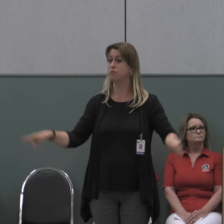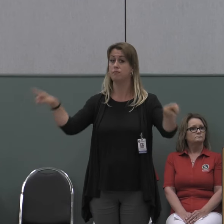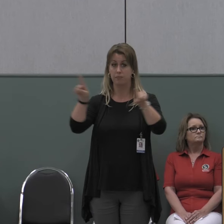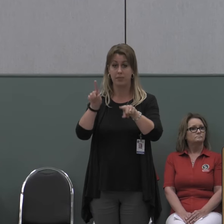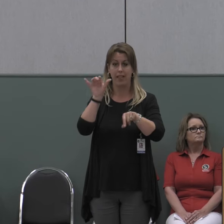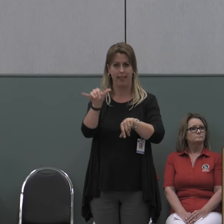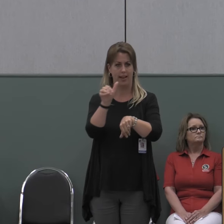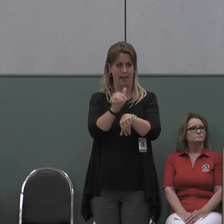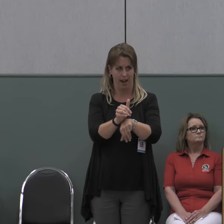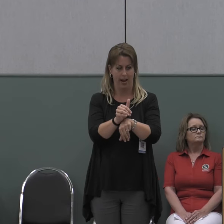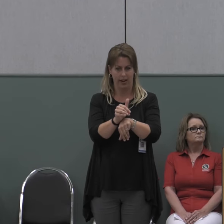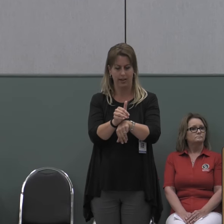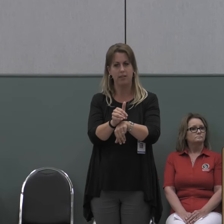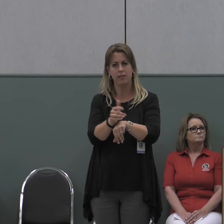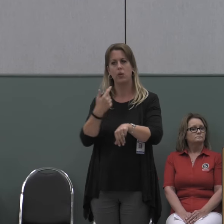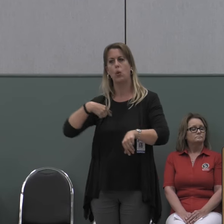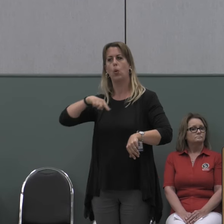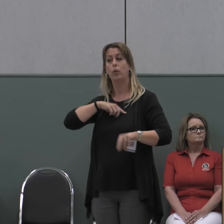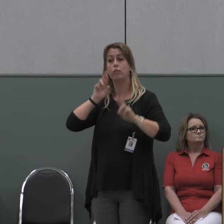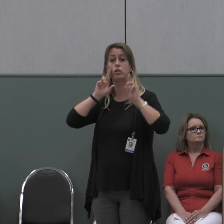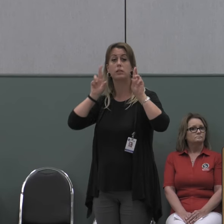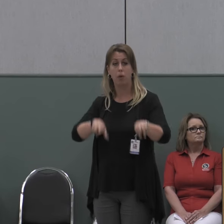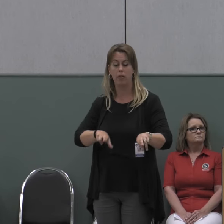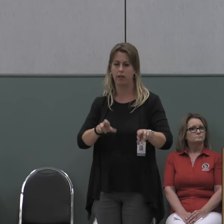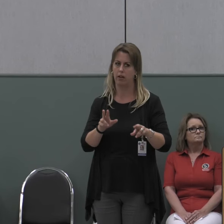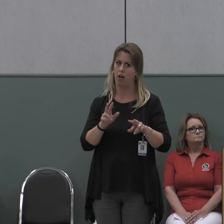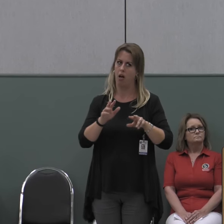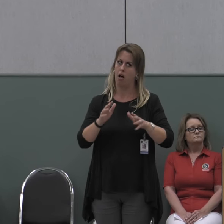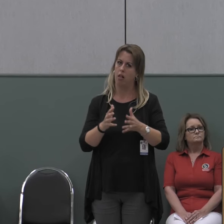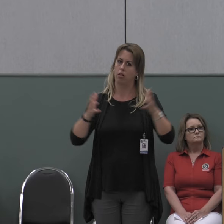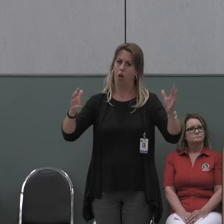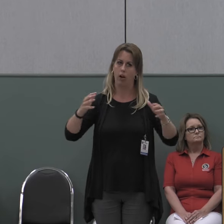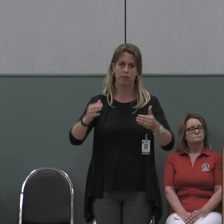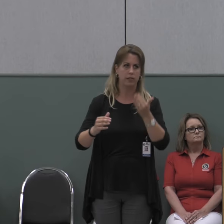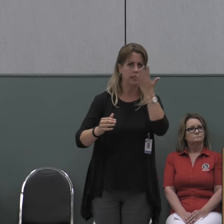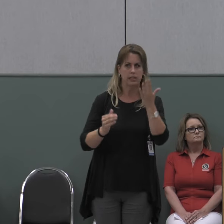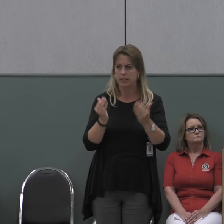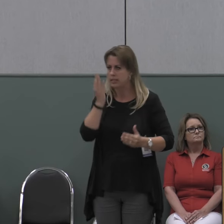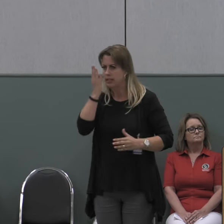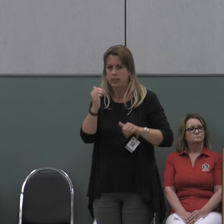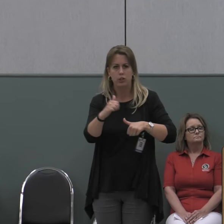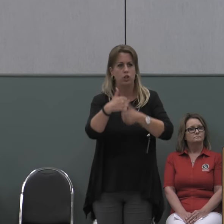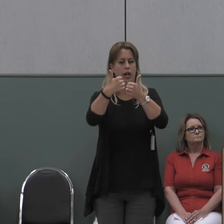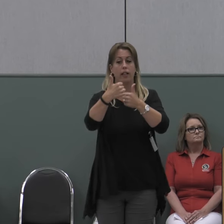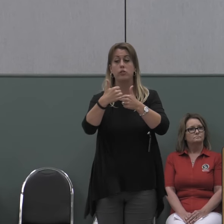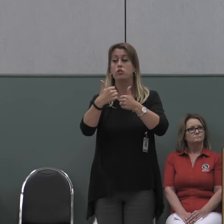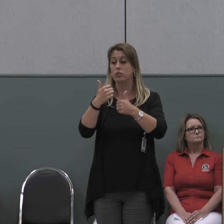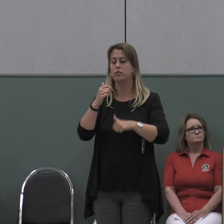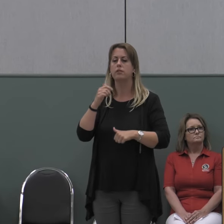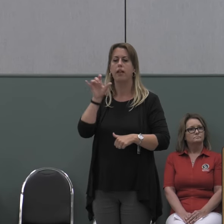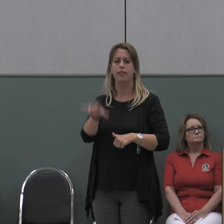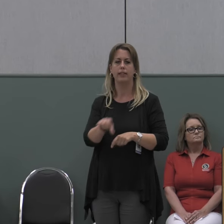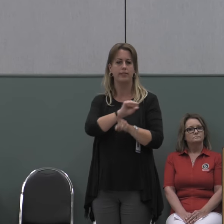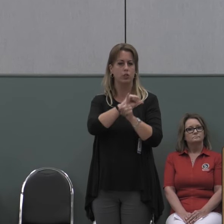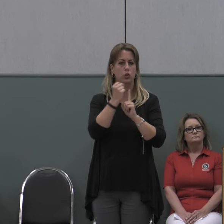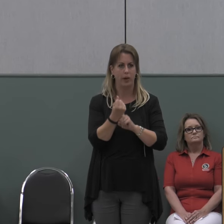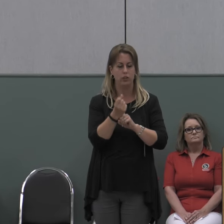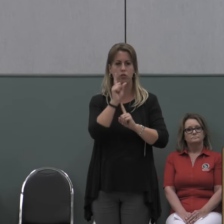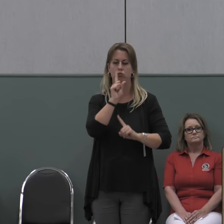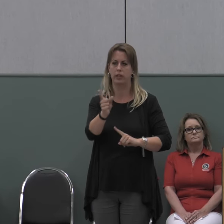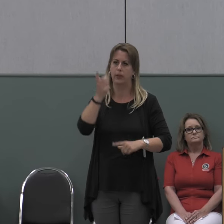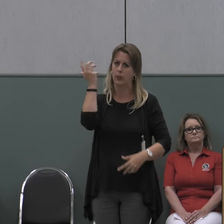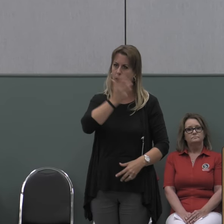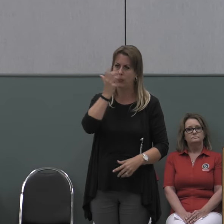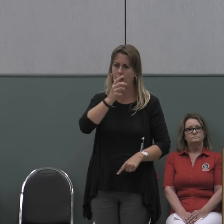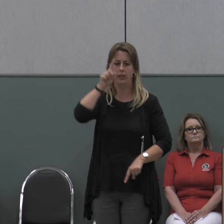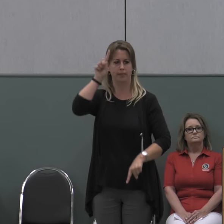responded. They were challenged. And we were faced with a situation that was very dynamic and evolving. Part of